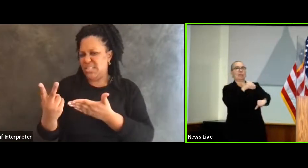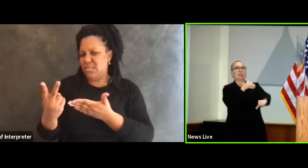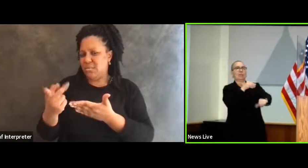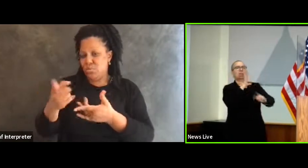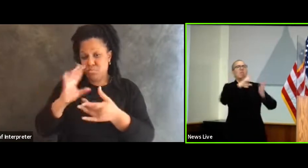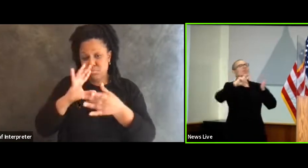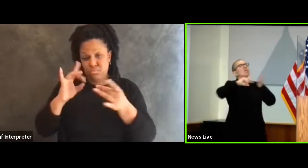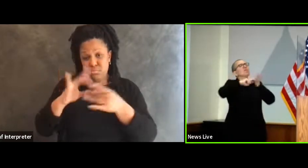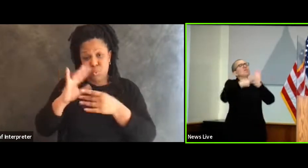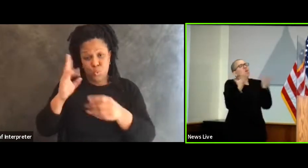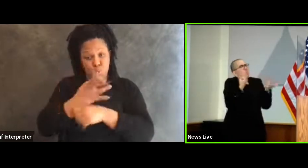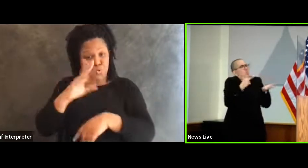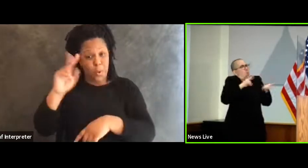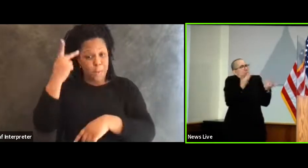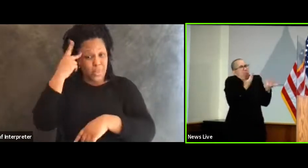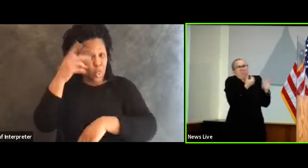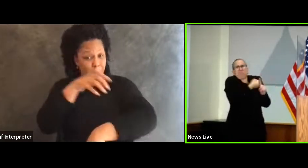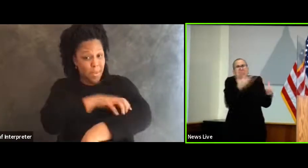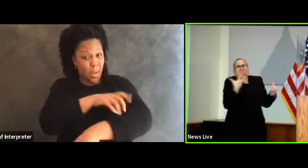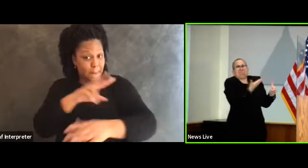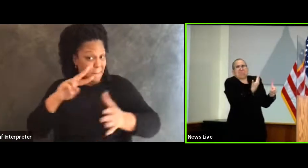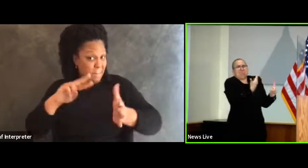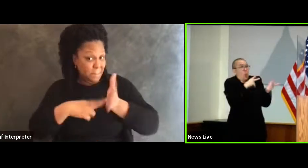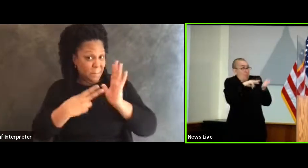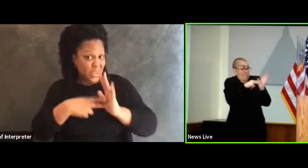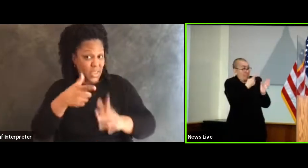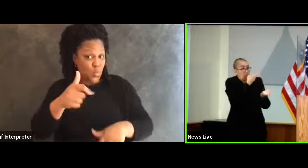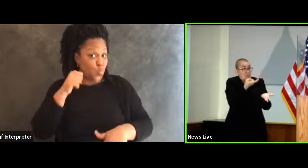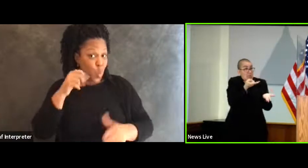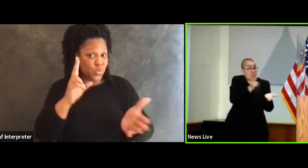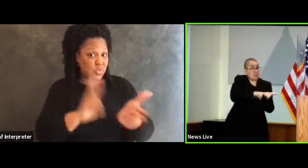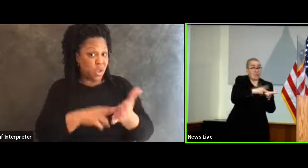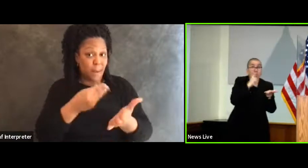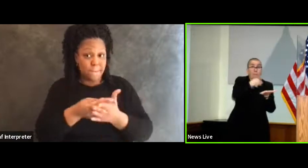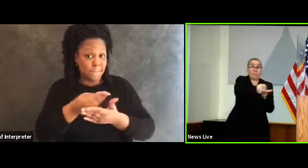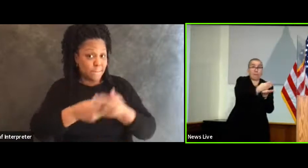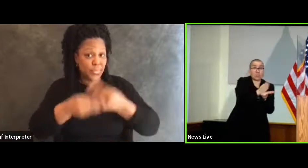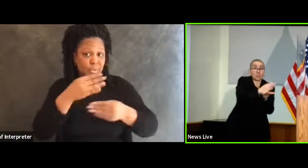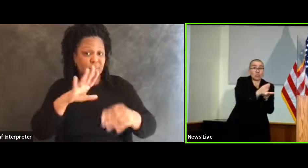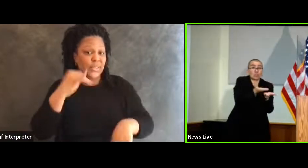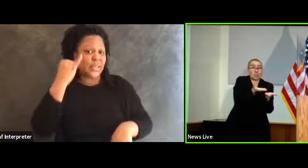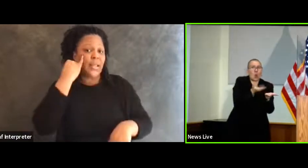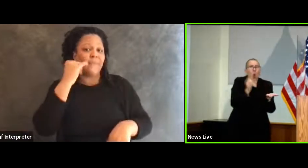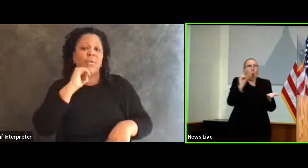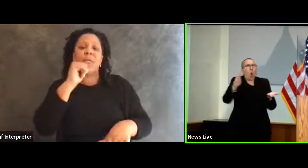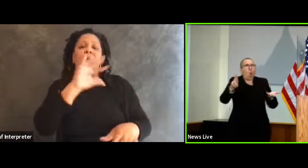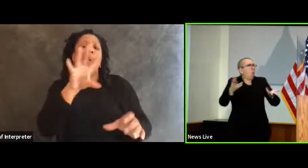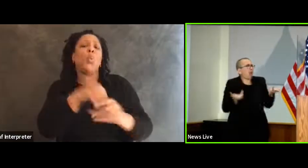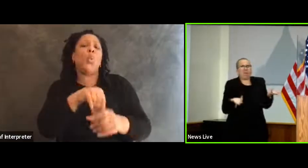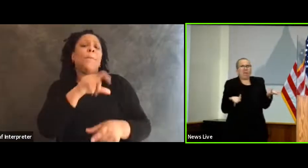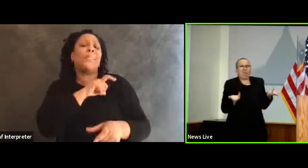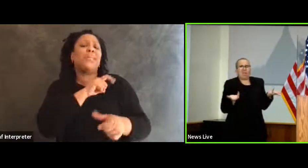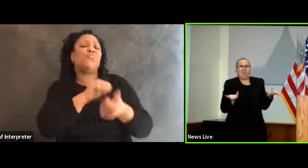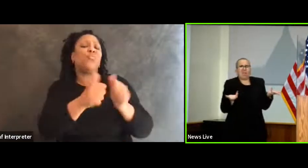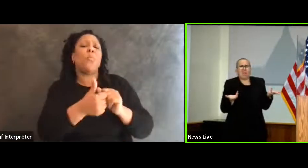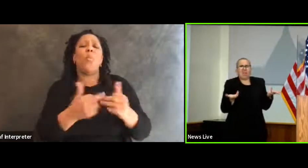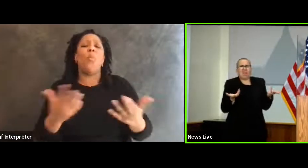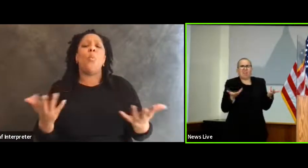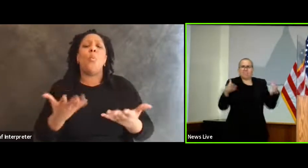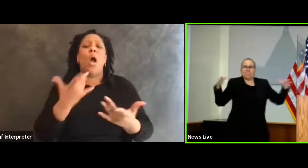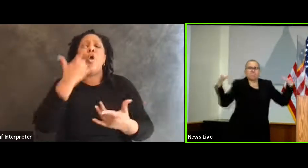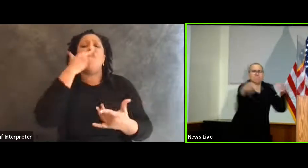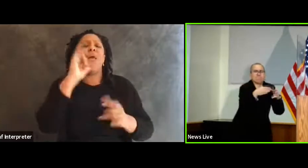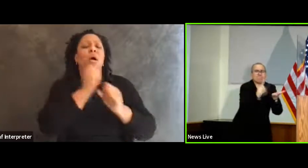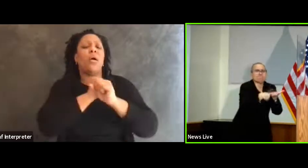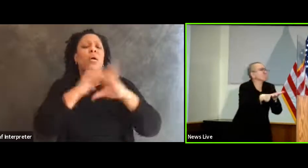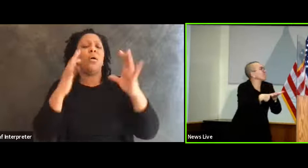won't sign a budget that doesn't include this? Are there other levers you're looking to pull? Because the clock is ticking. Yeah, there's other levers. I